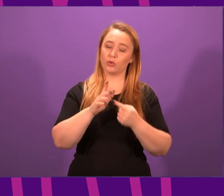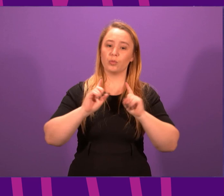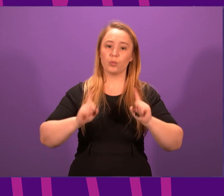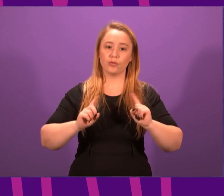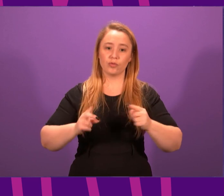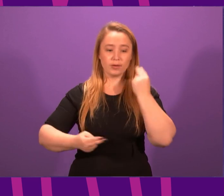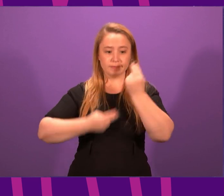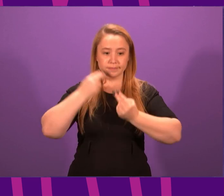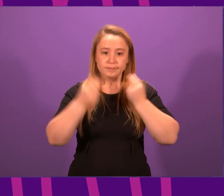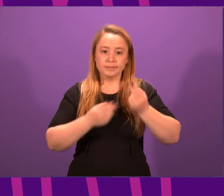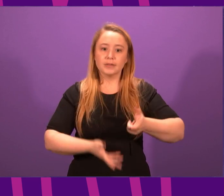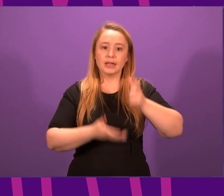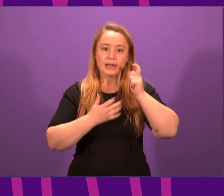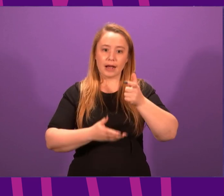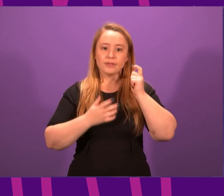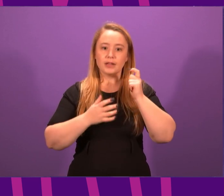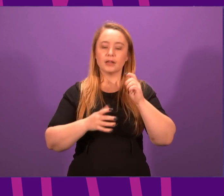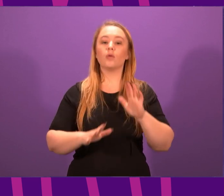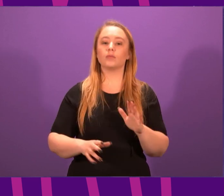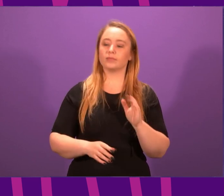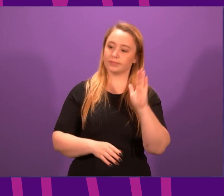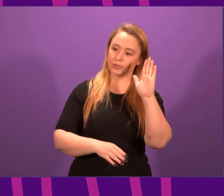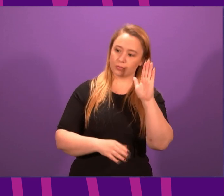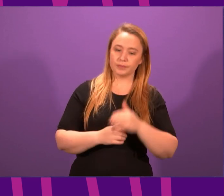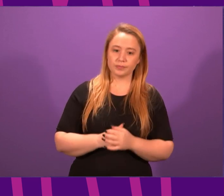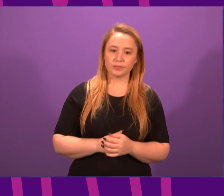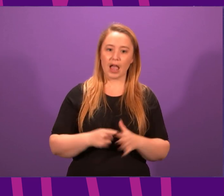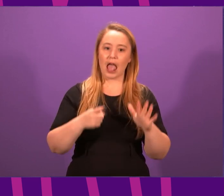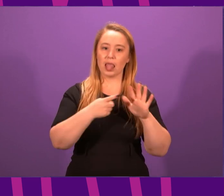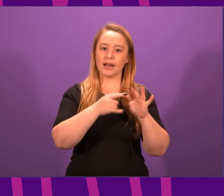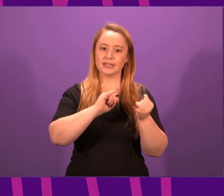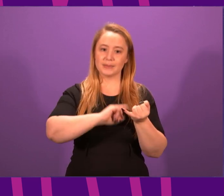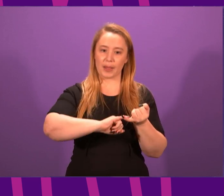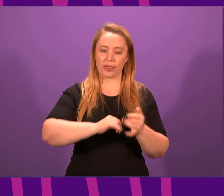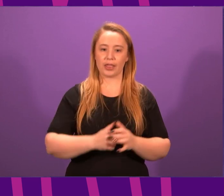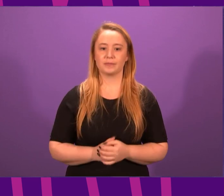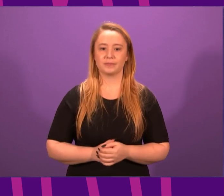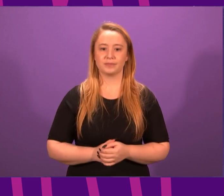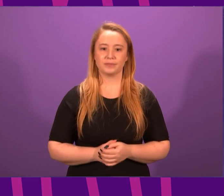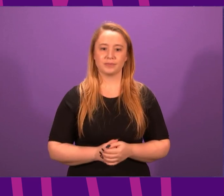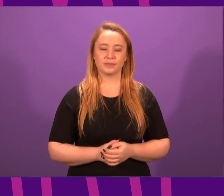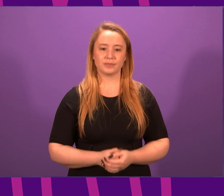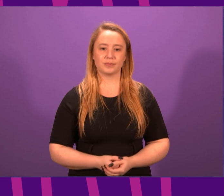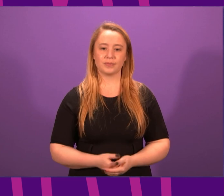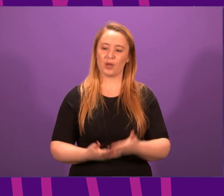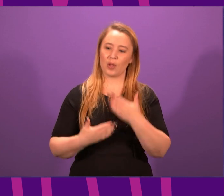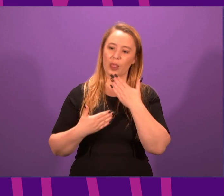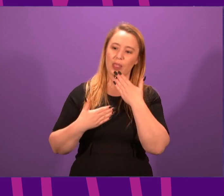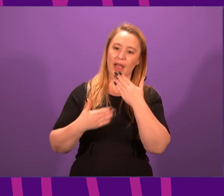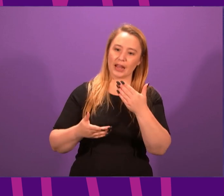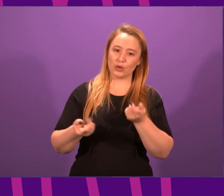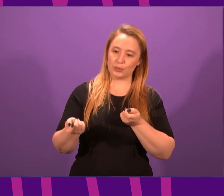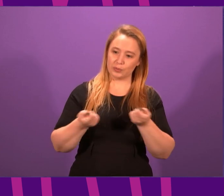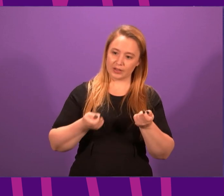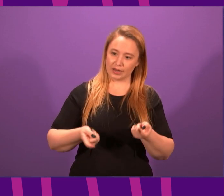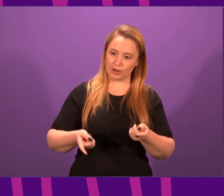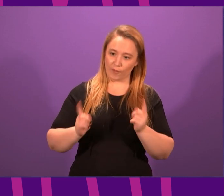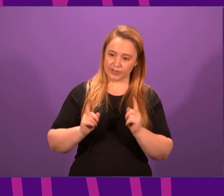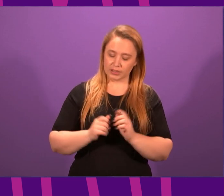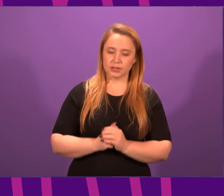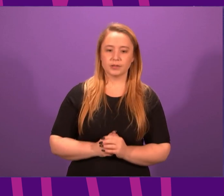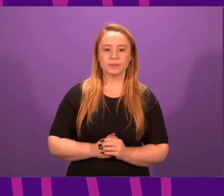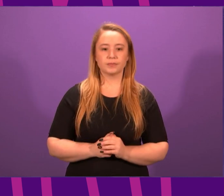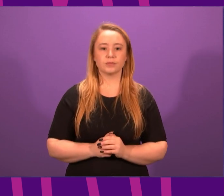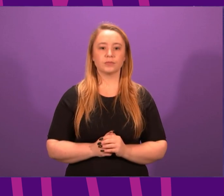hospitality industry. Yes. Elaine Smith. Thank you, Presiding Officer. Just on that point, I wonder if the